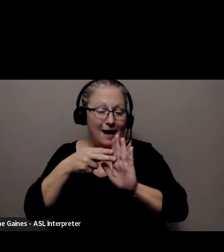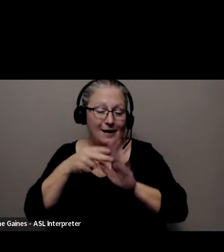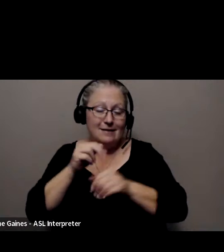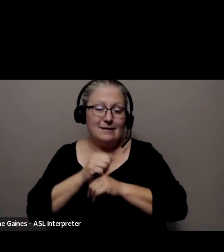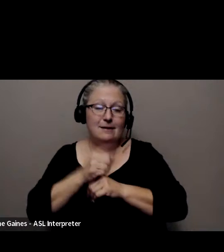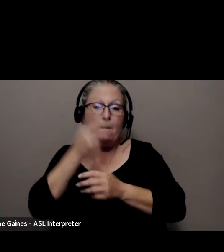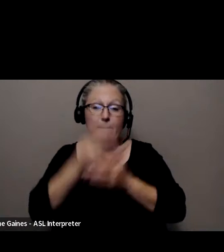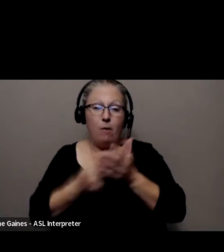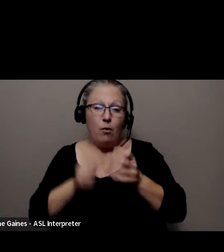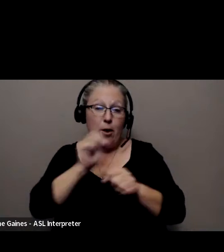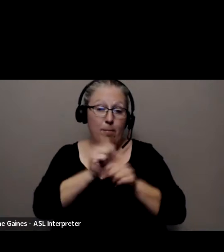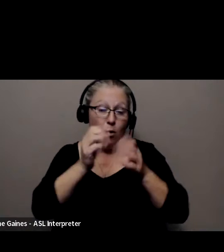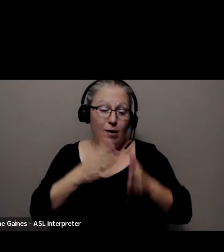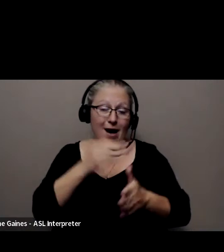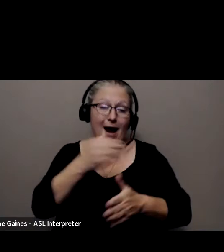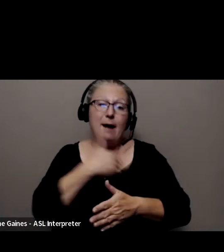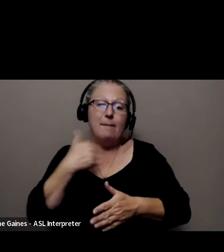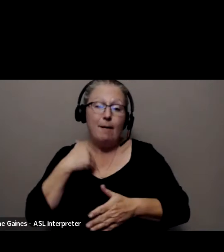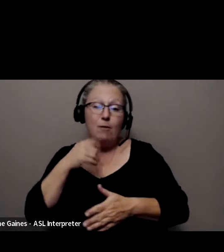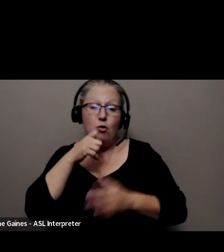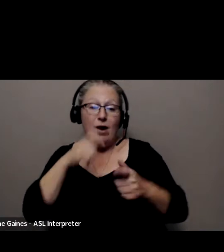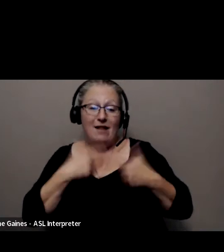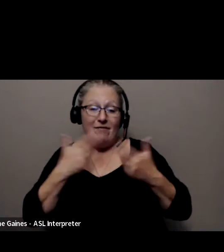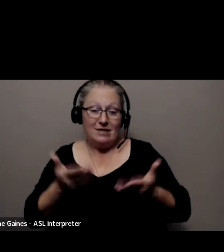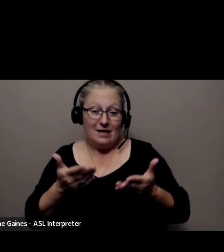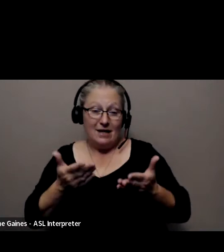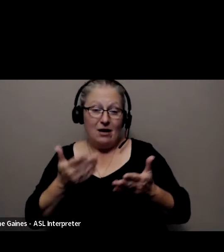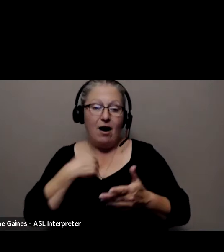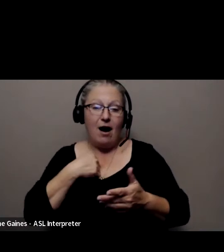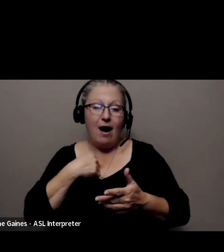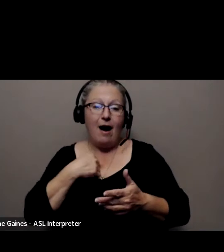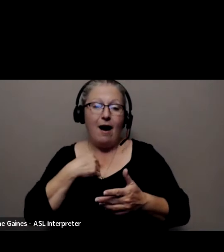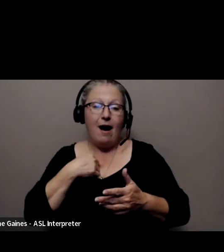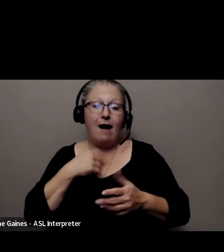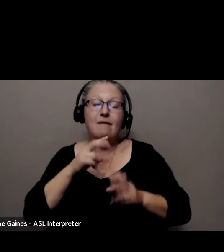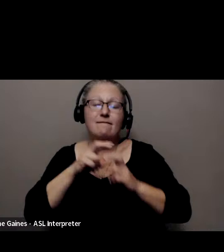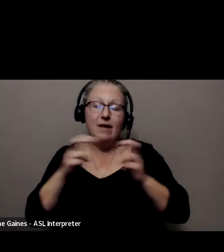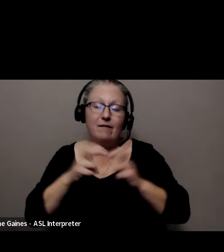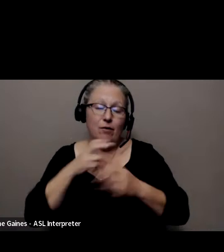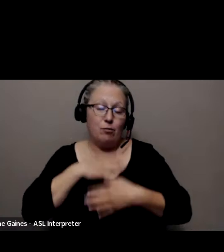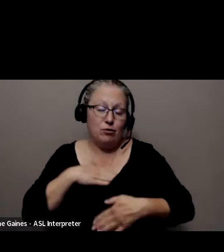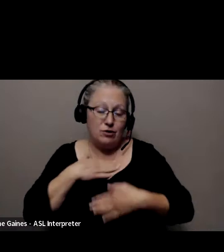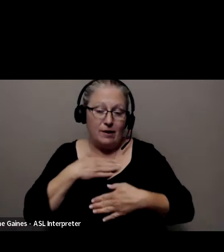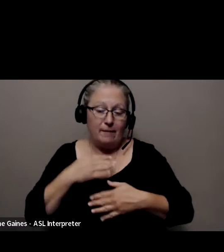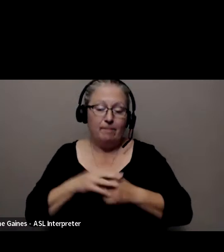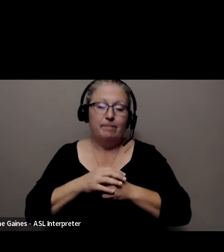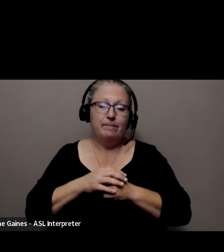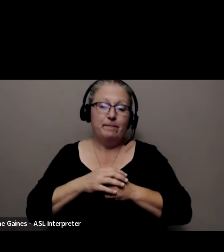as both an employee and a member who lives in this community, I am in deep appreciation.